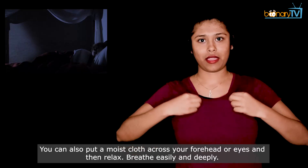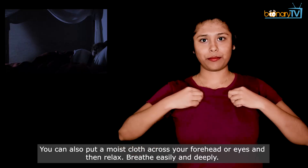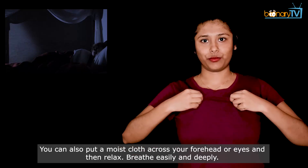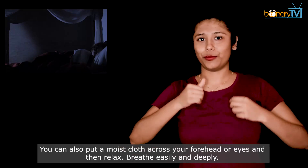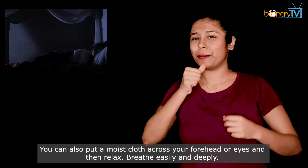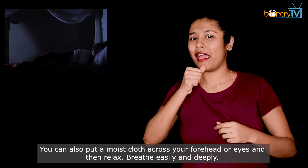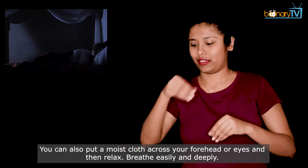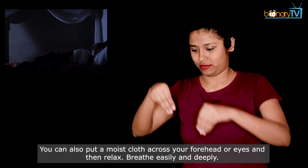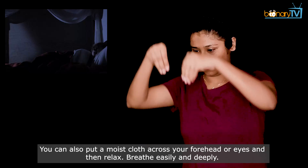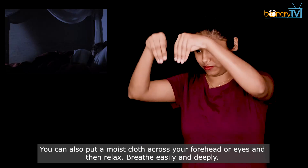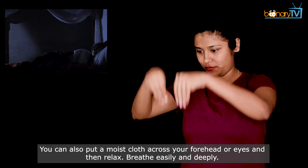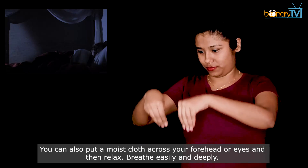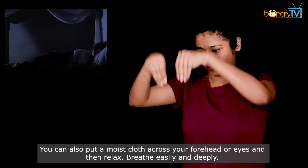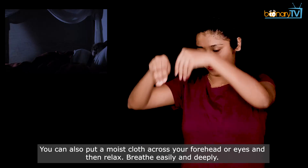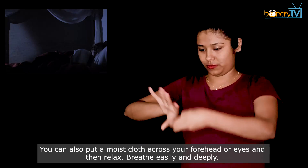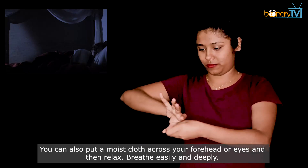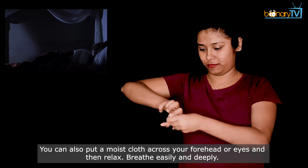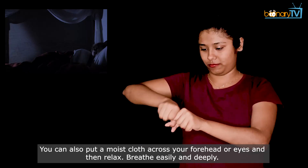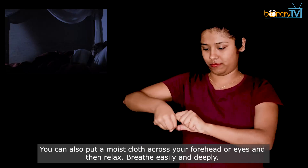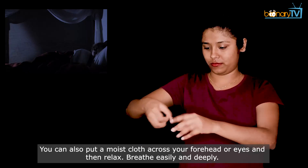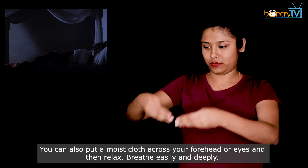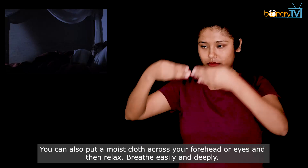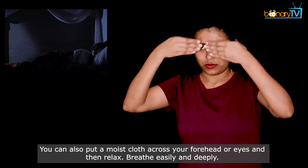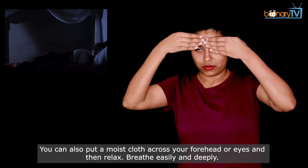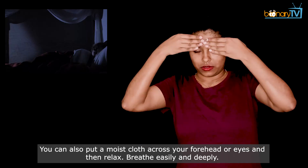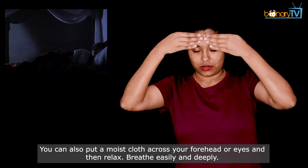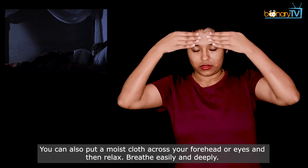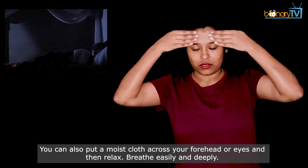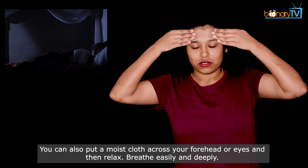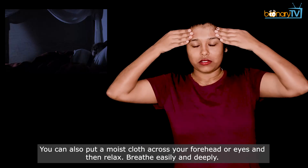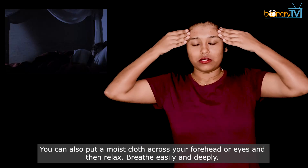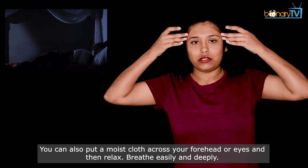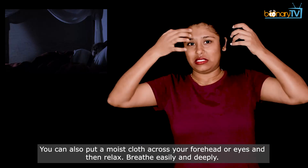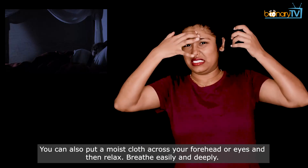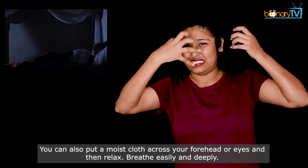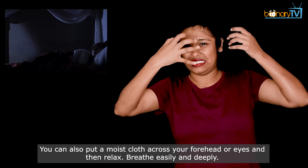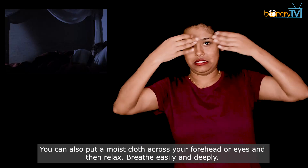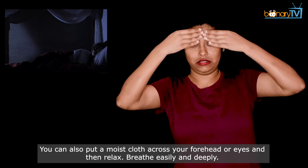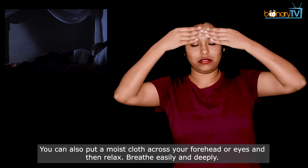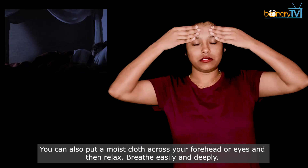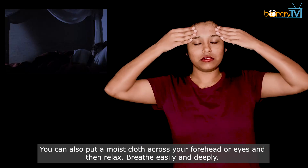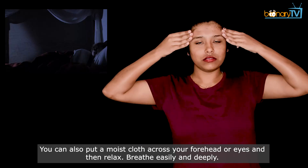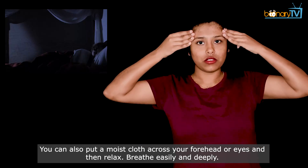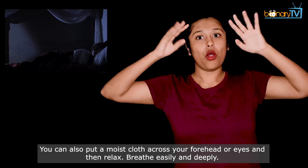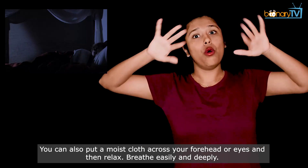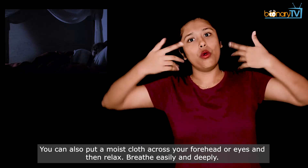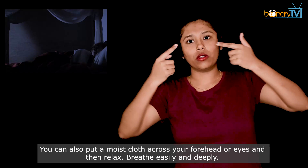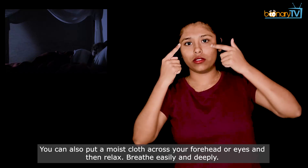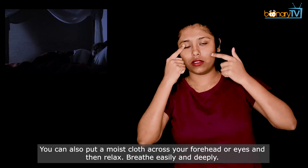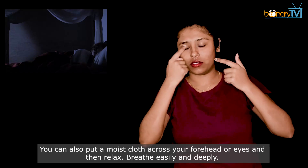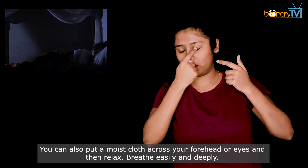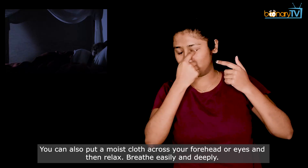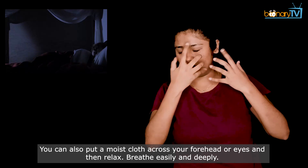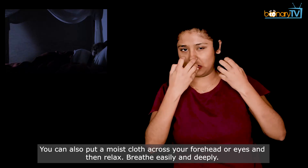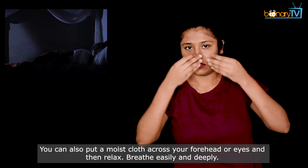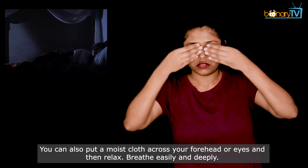put a moist cloth across your forehead or eyes and then relax.